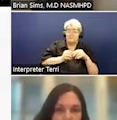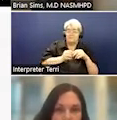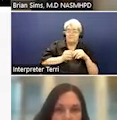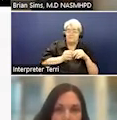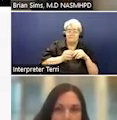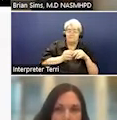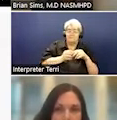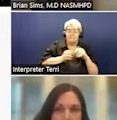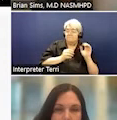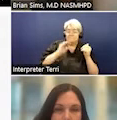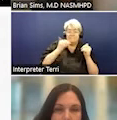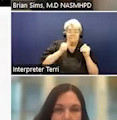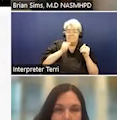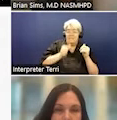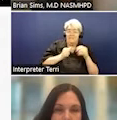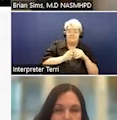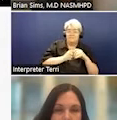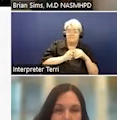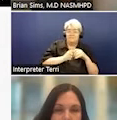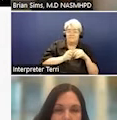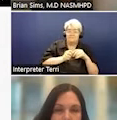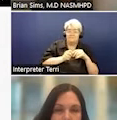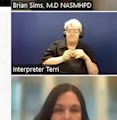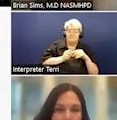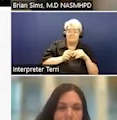I don't think so.